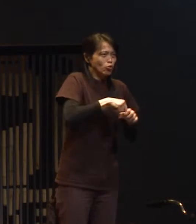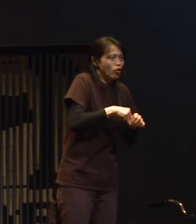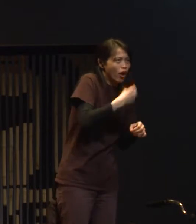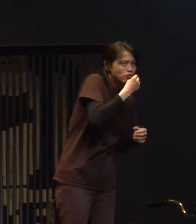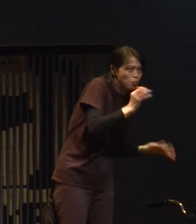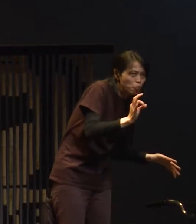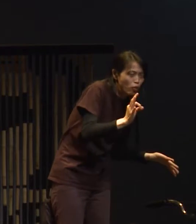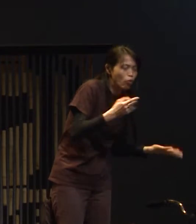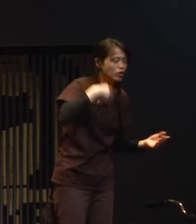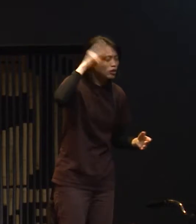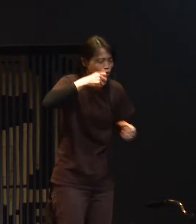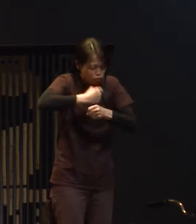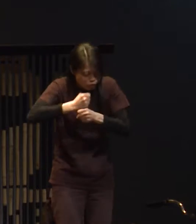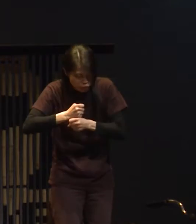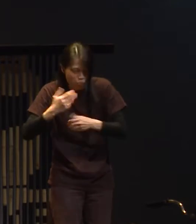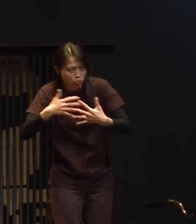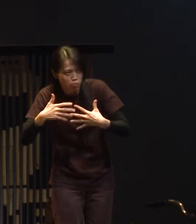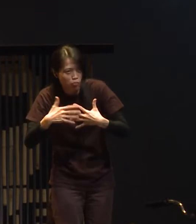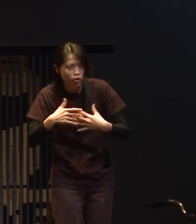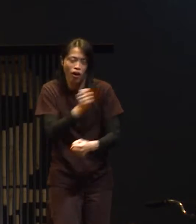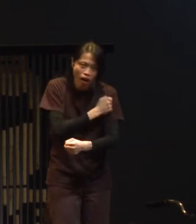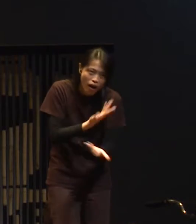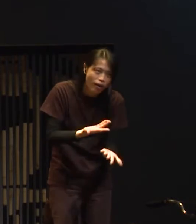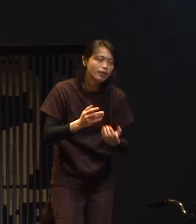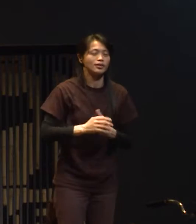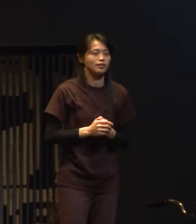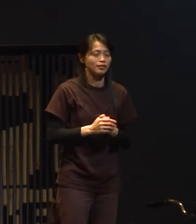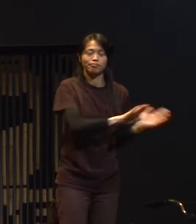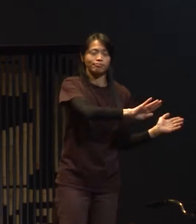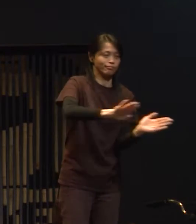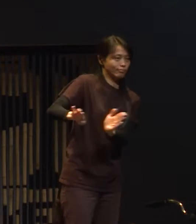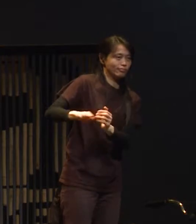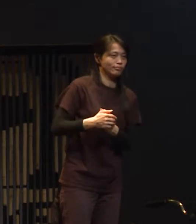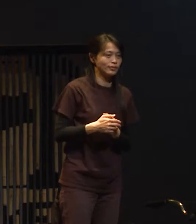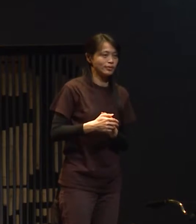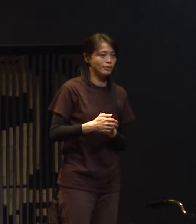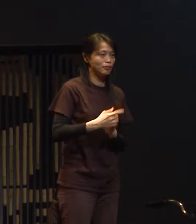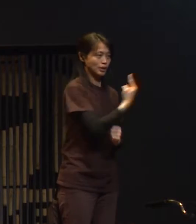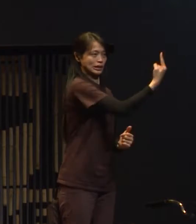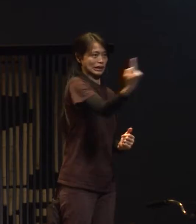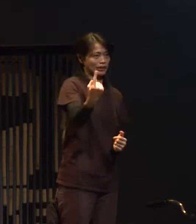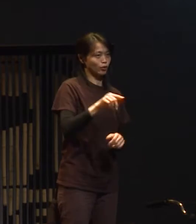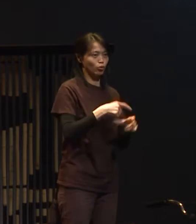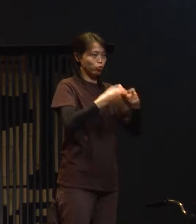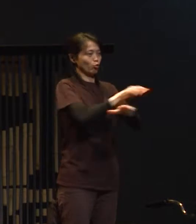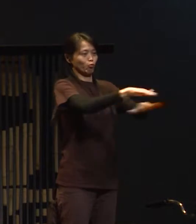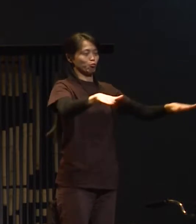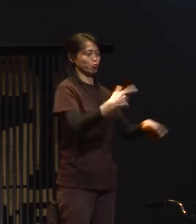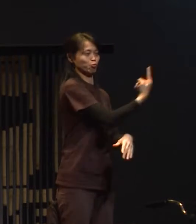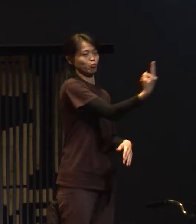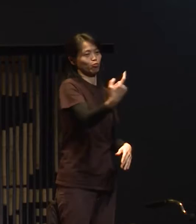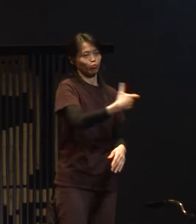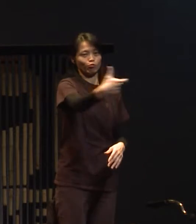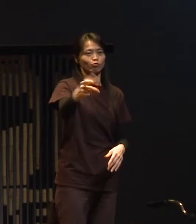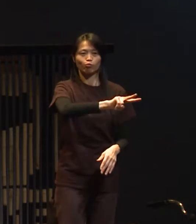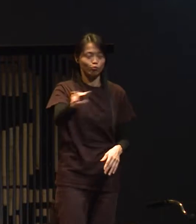we could develop new social forms. We could develop a society as real agents of change. We could develop a